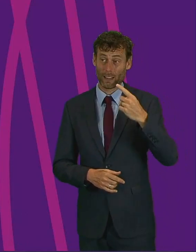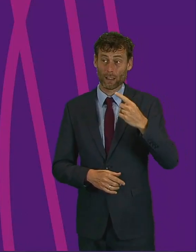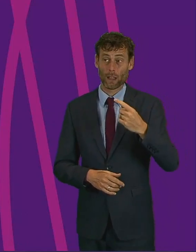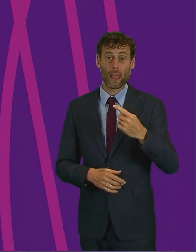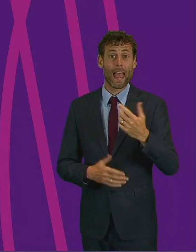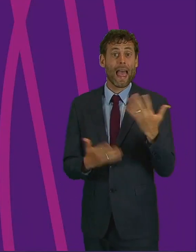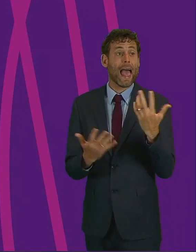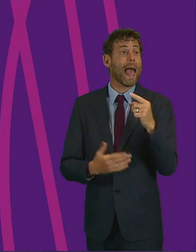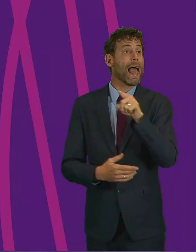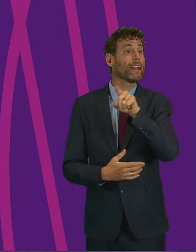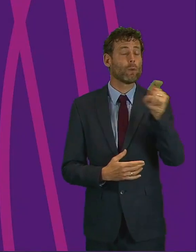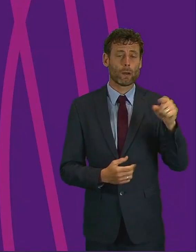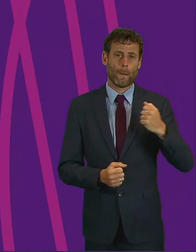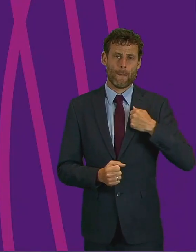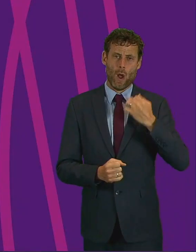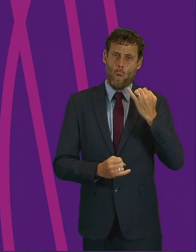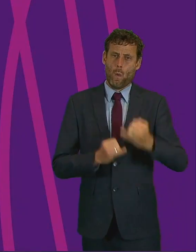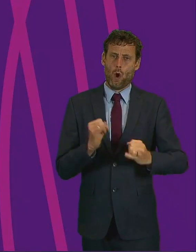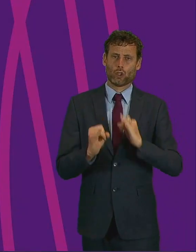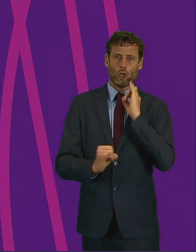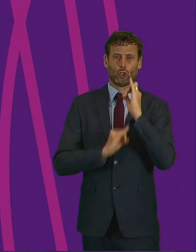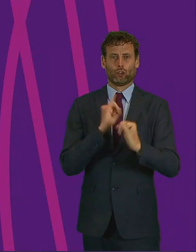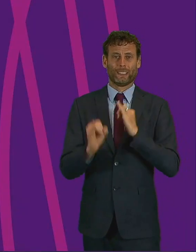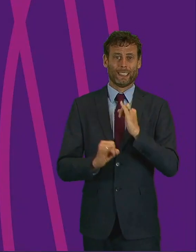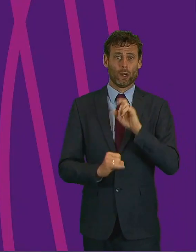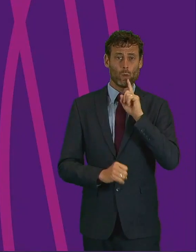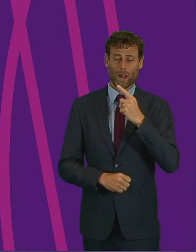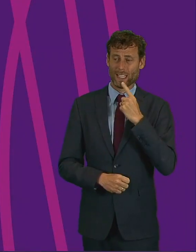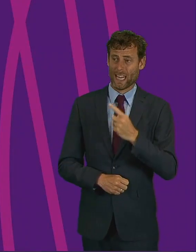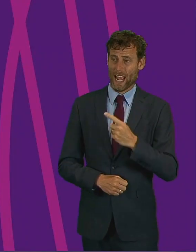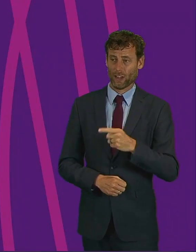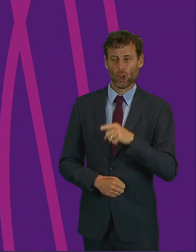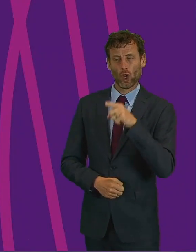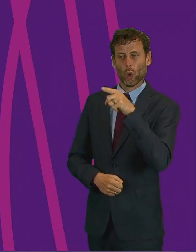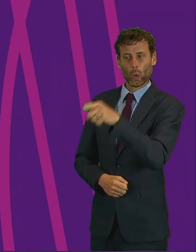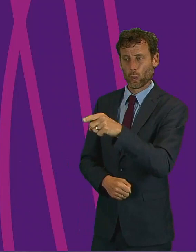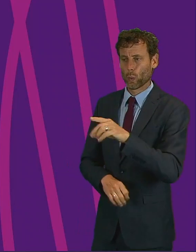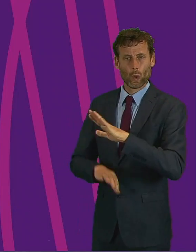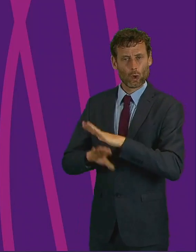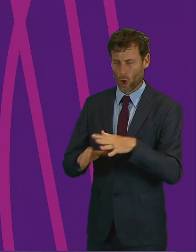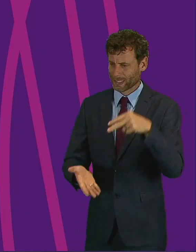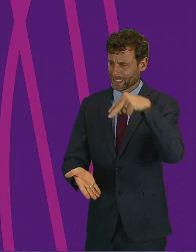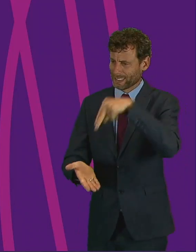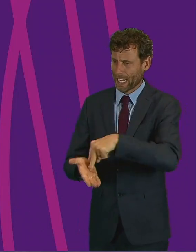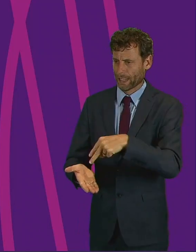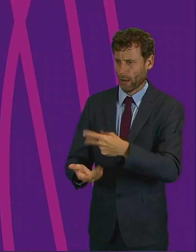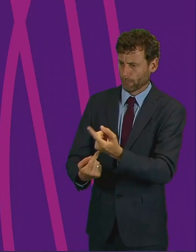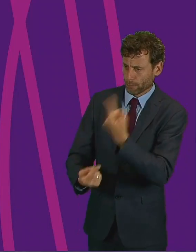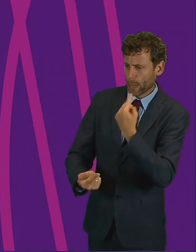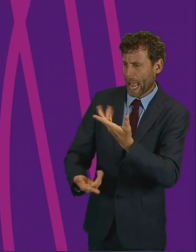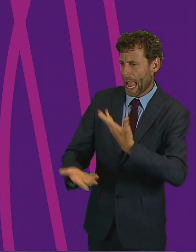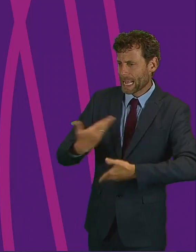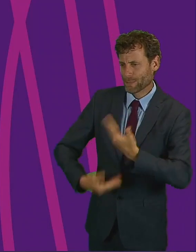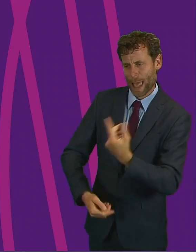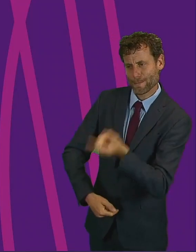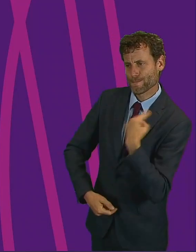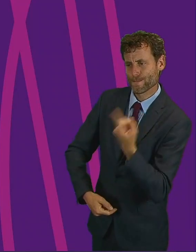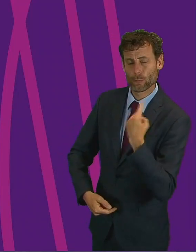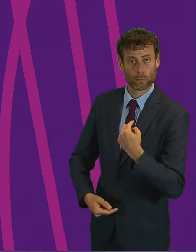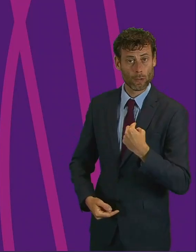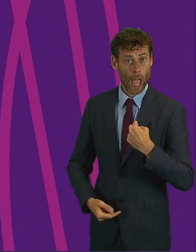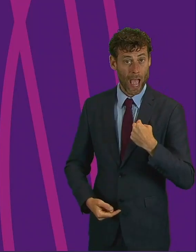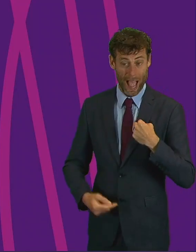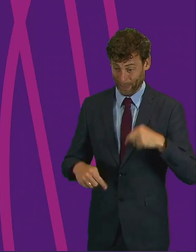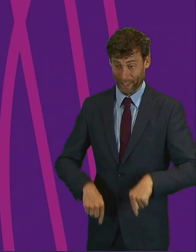to dodge accountability on these issues. I answer questions day and daily for lengthy periods